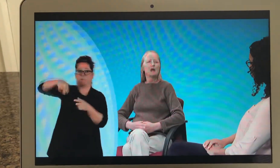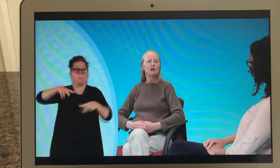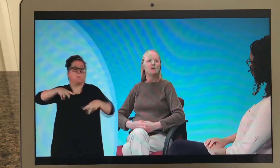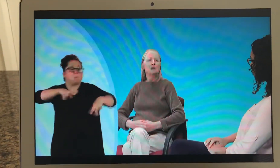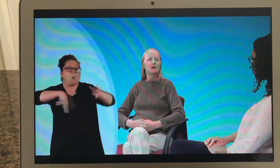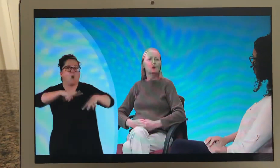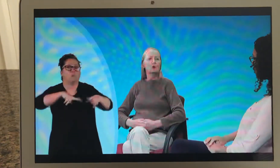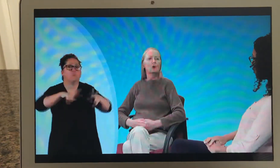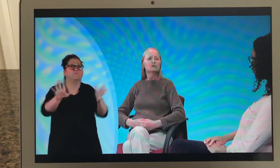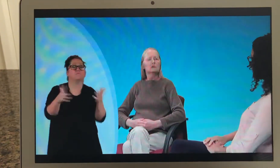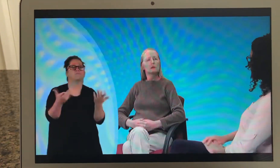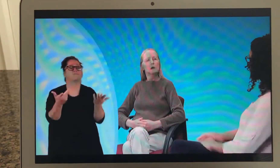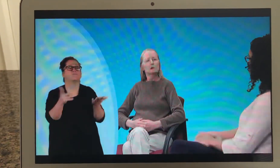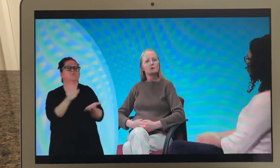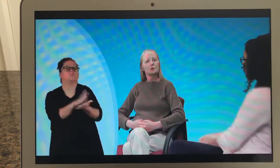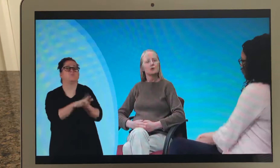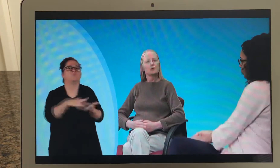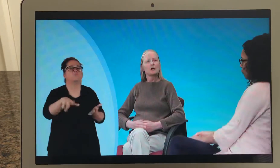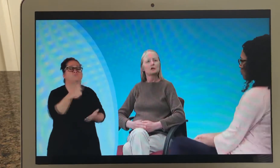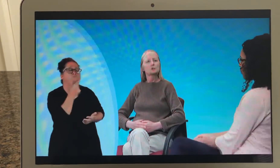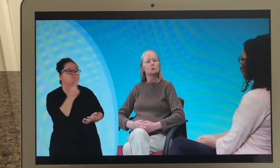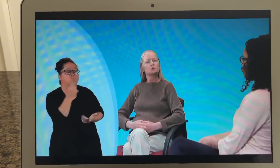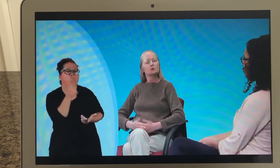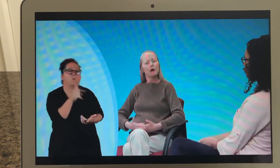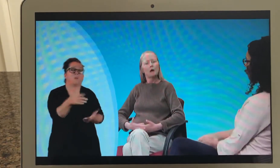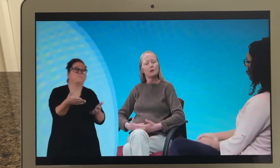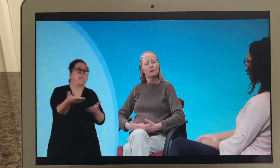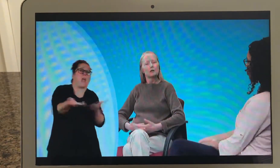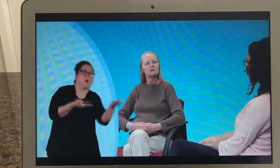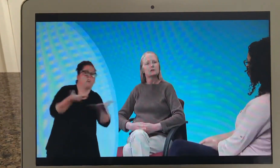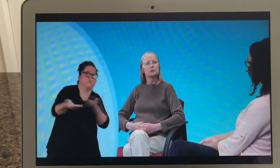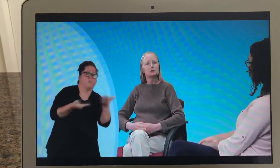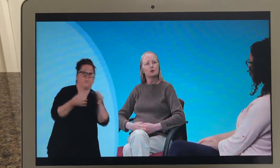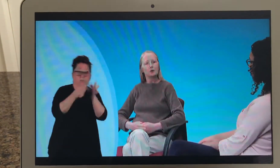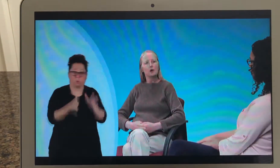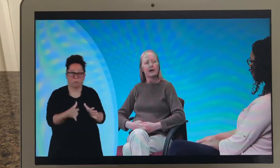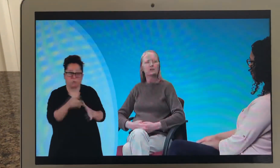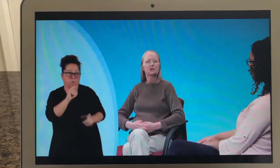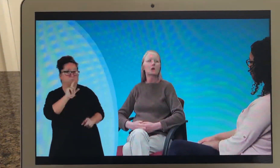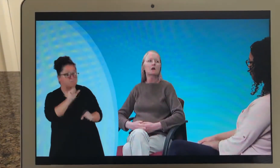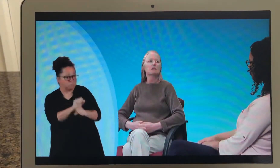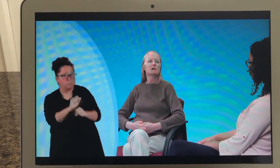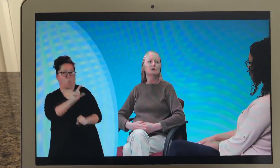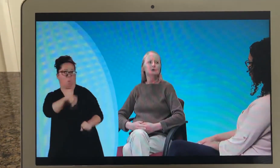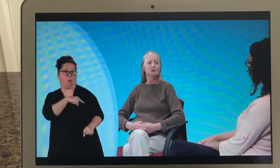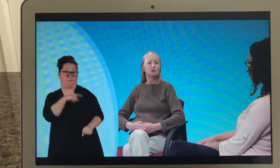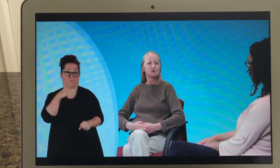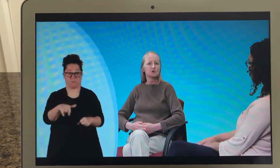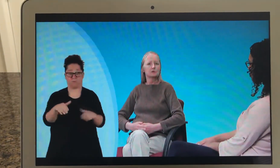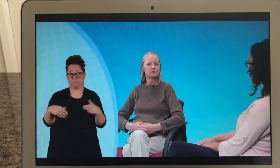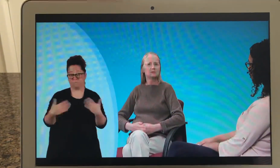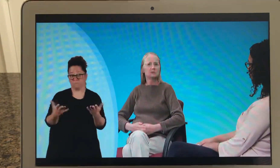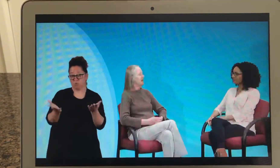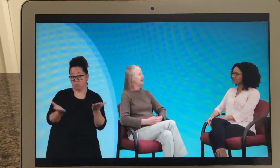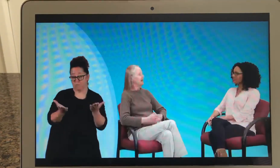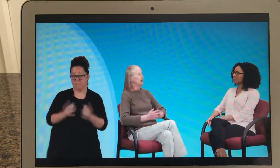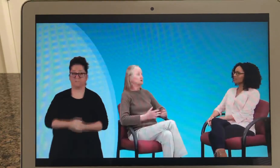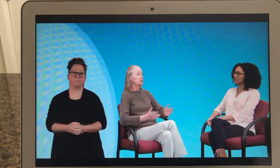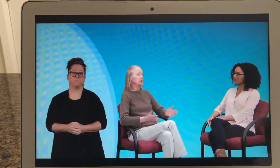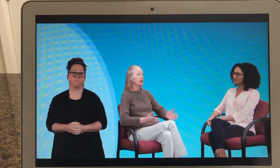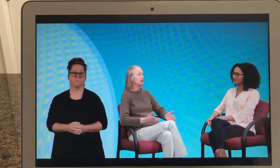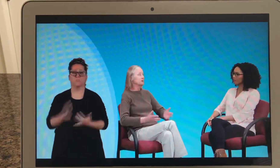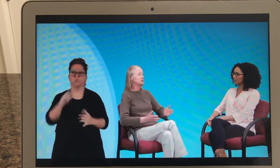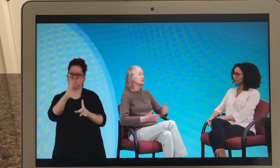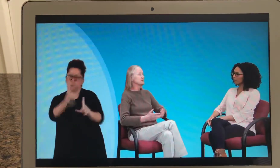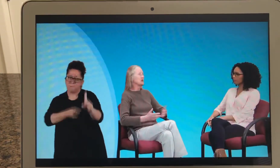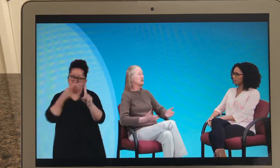interpreter. They monitor, they see them in the school, how they serve the interpreter, if they're qualified to